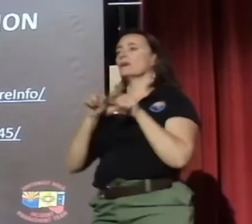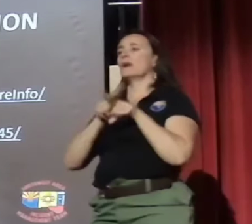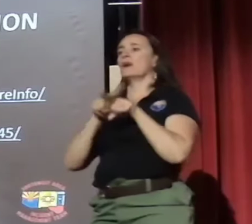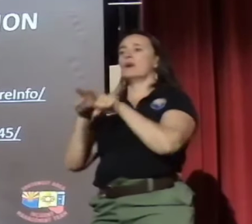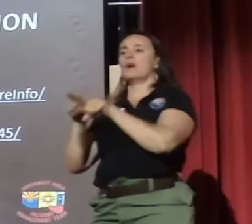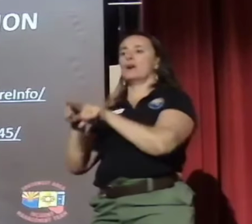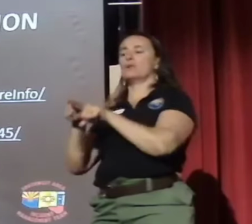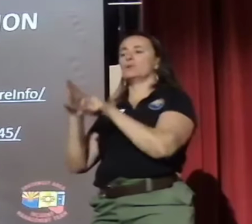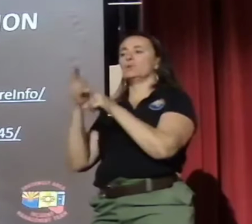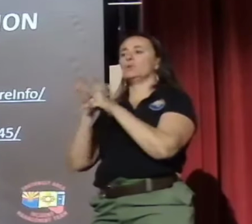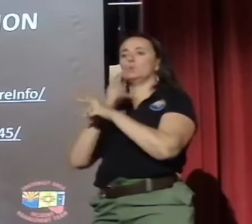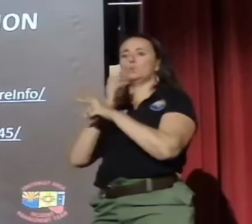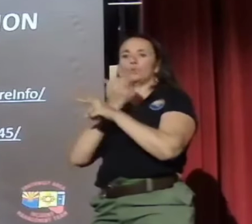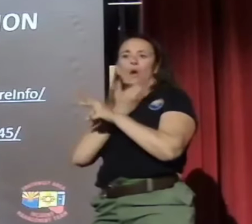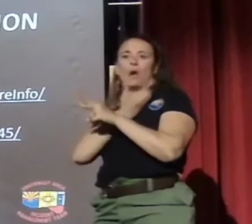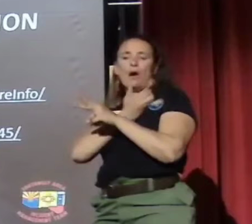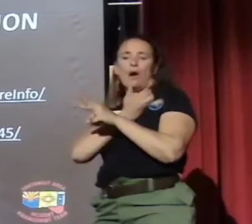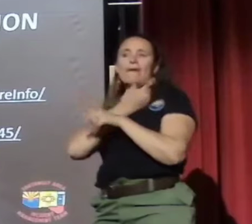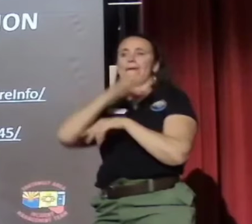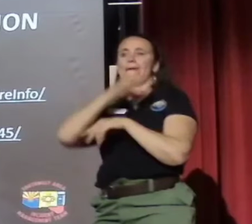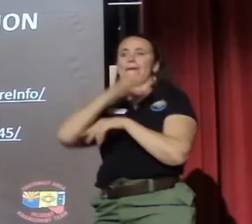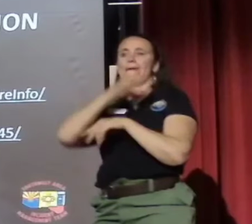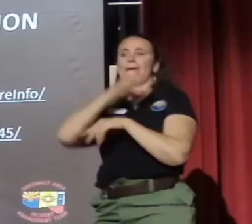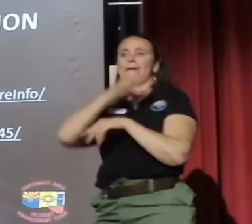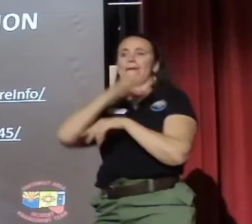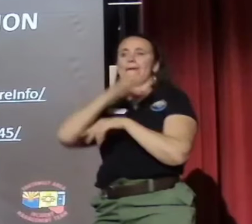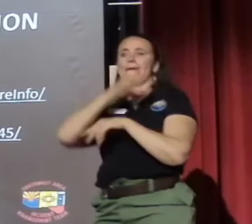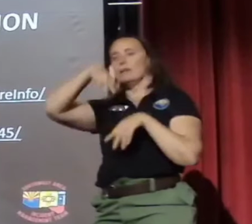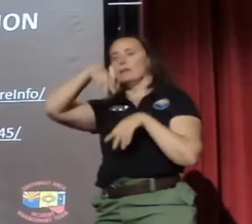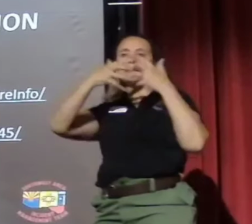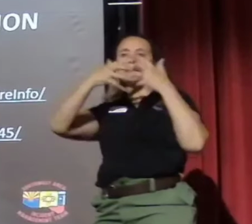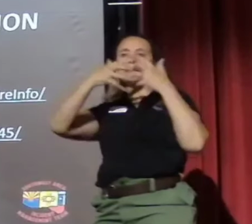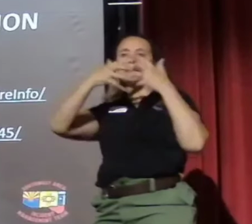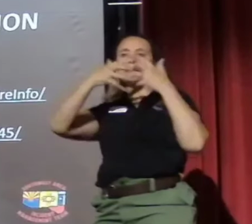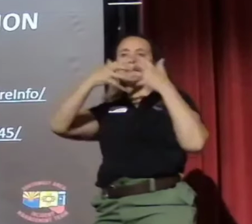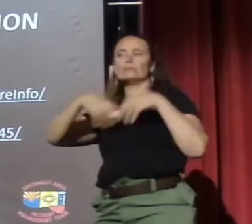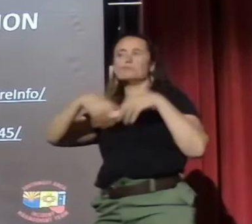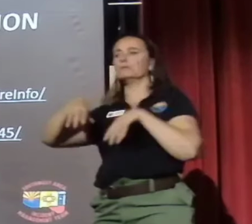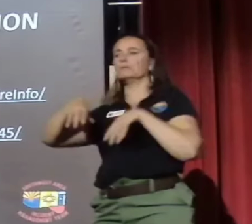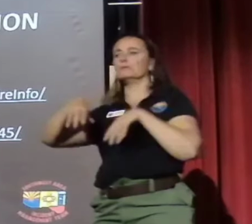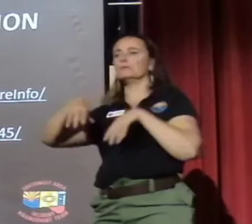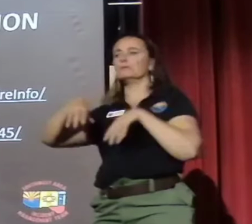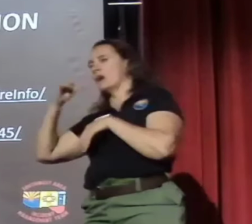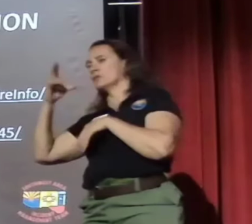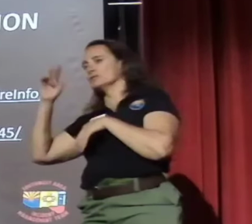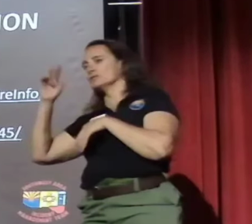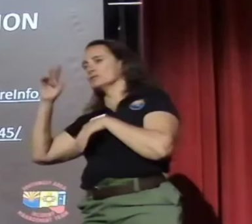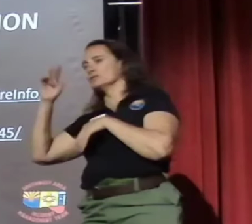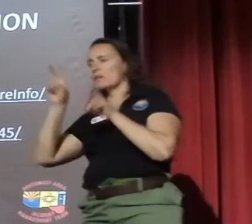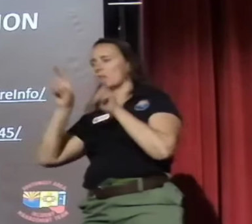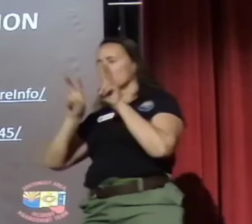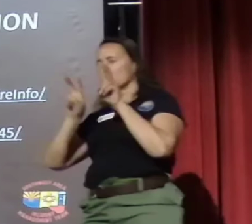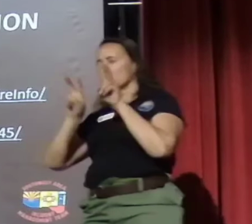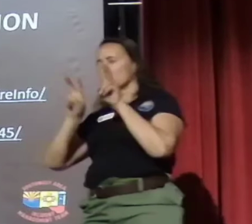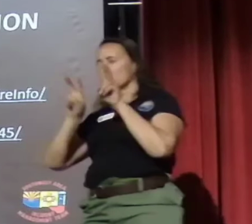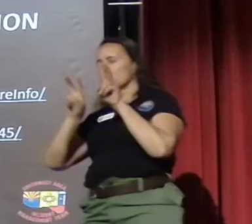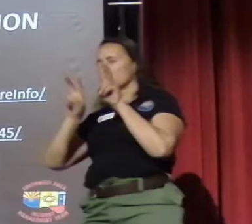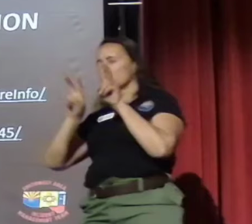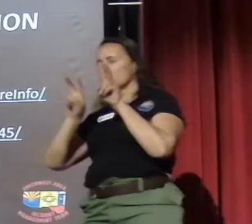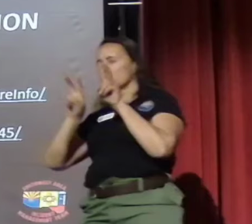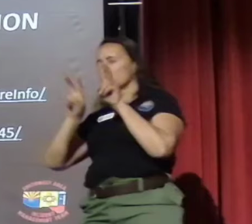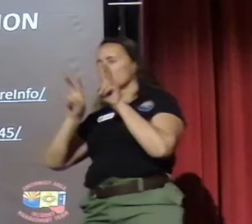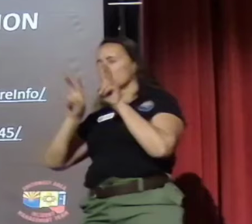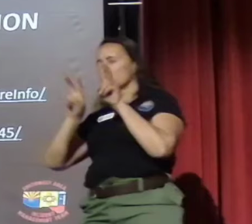our engine crews, our hotshot crews. They get out there, they look at that information, they see what they can do. They use 20, 30, 40